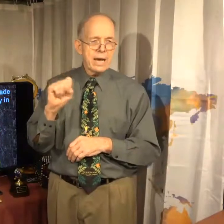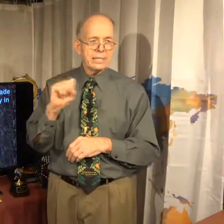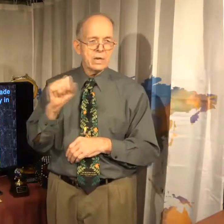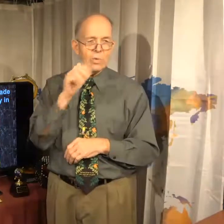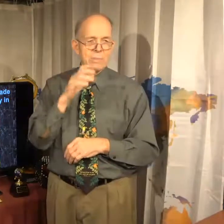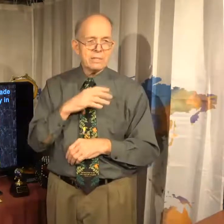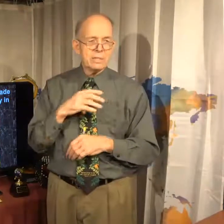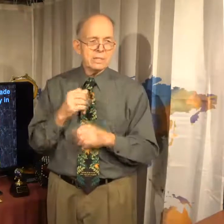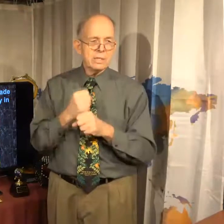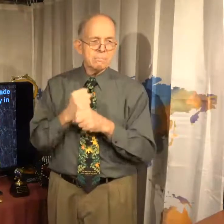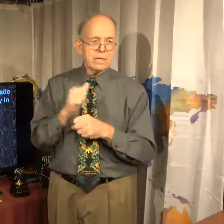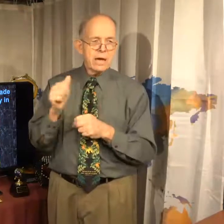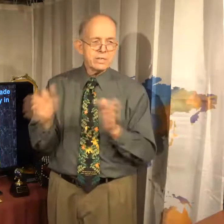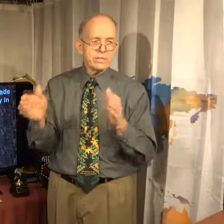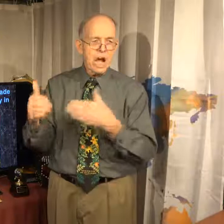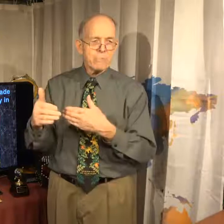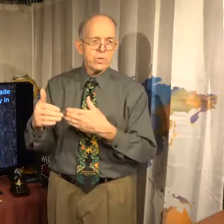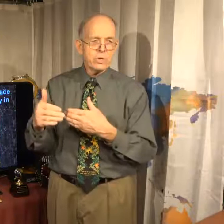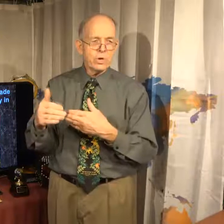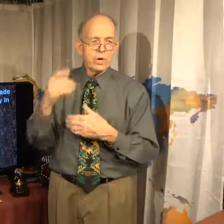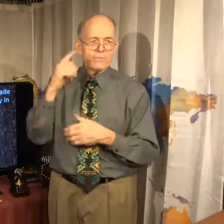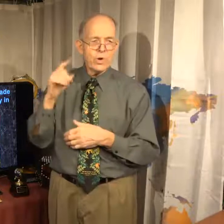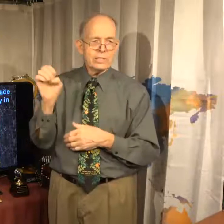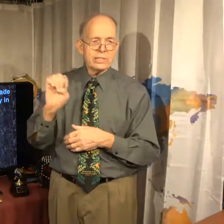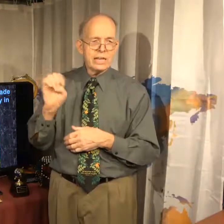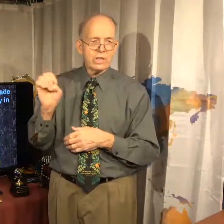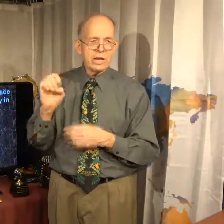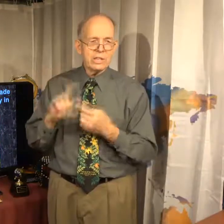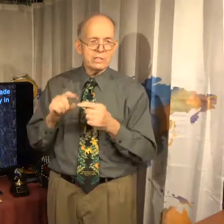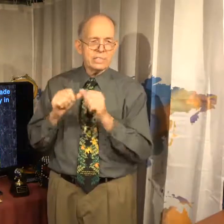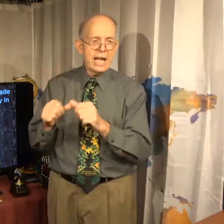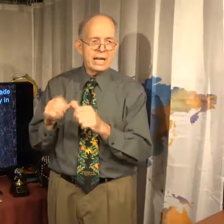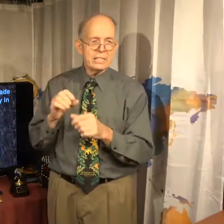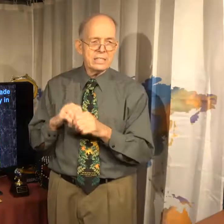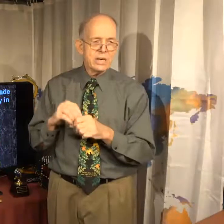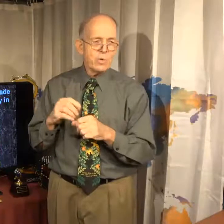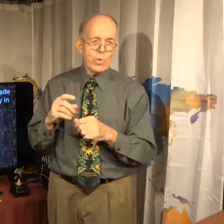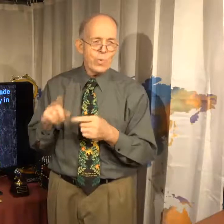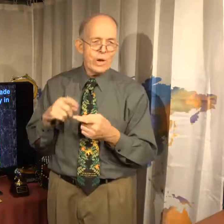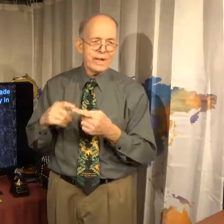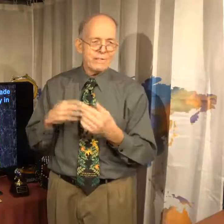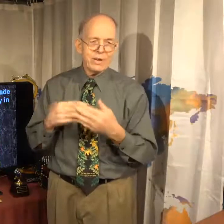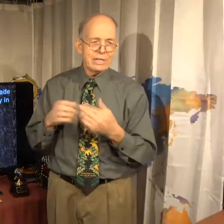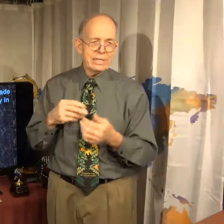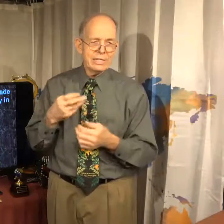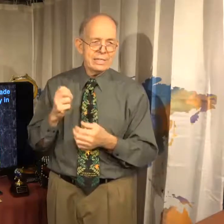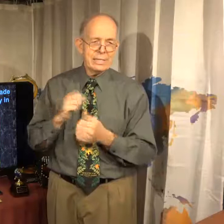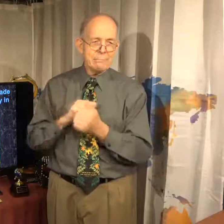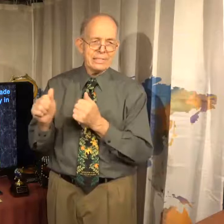gentlemanized women may I shopper for Elijah, he said, whenever he passed